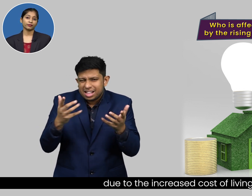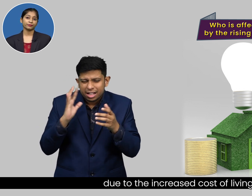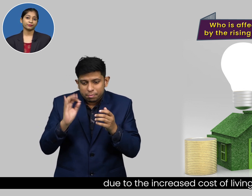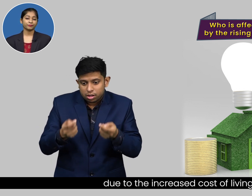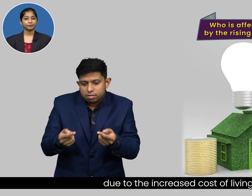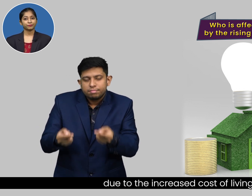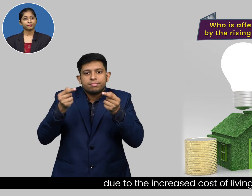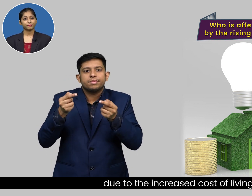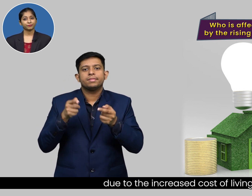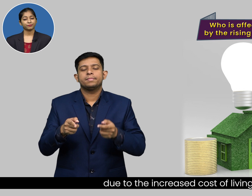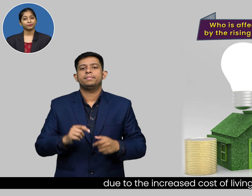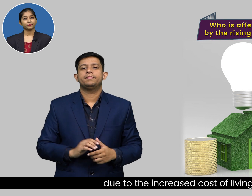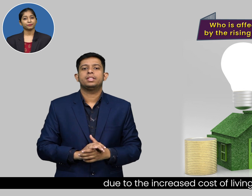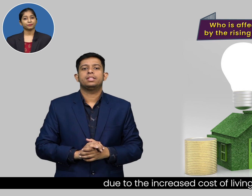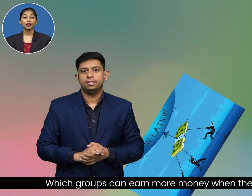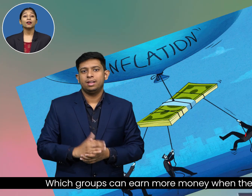living.